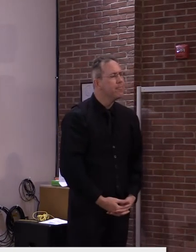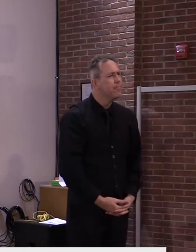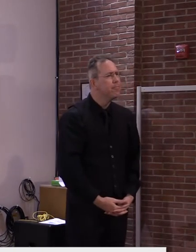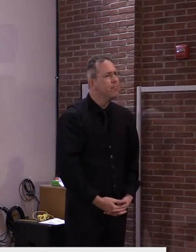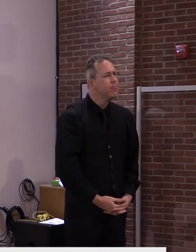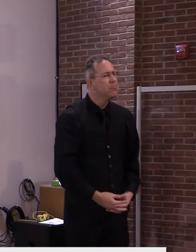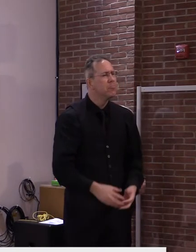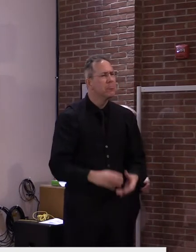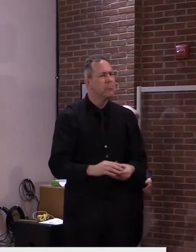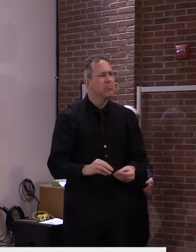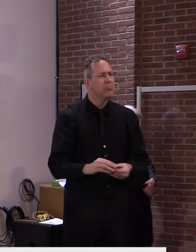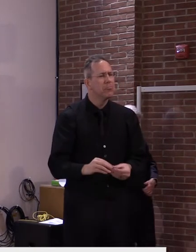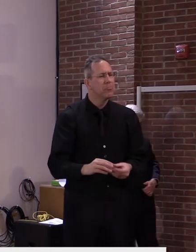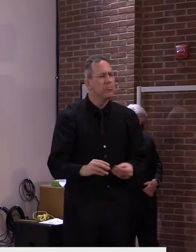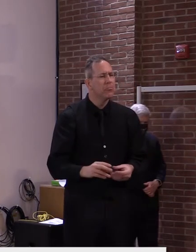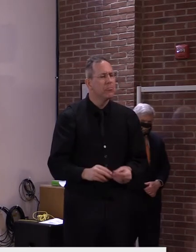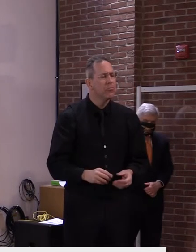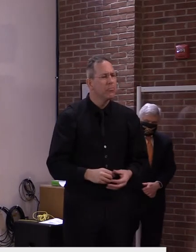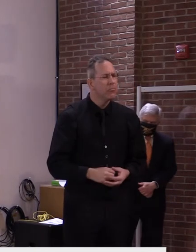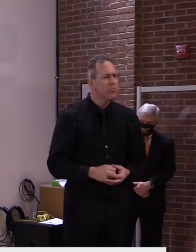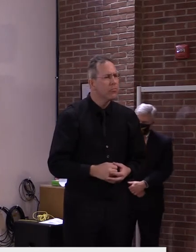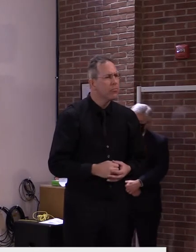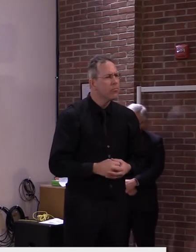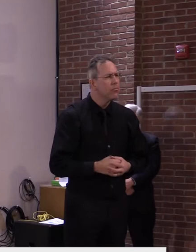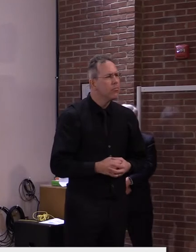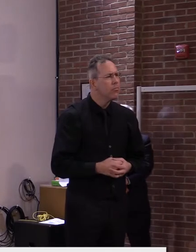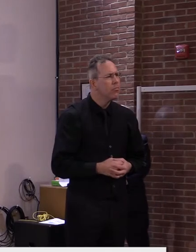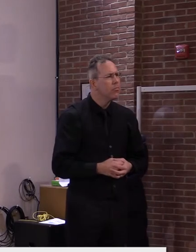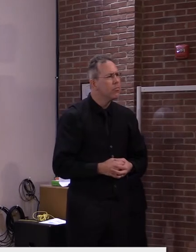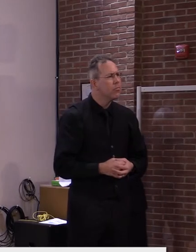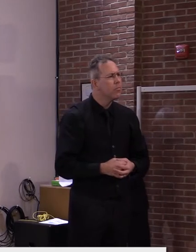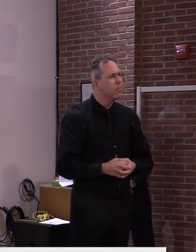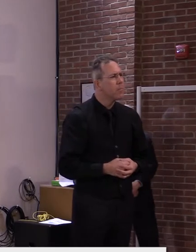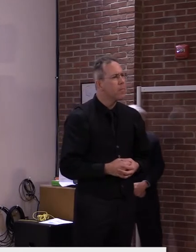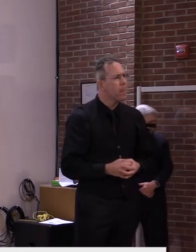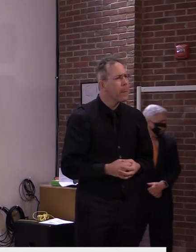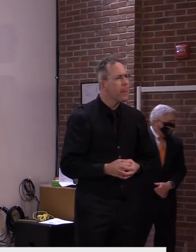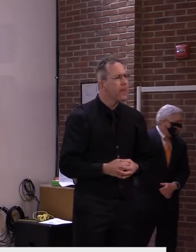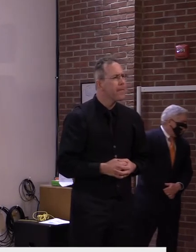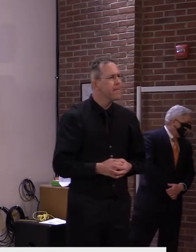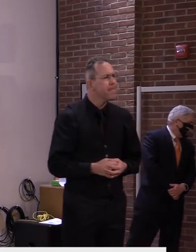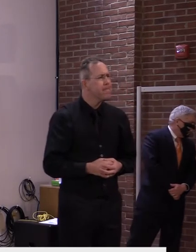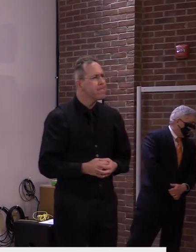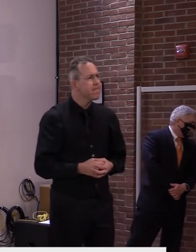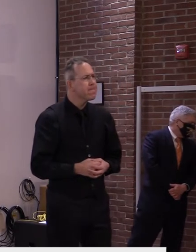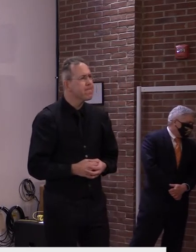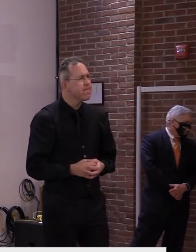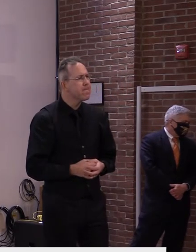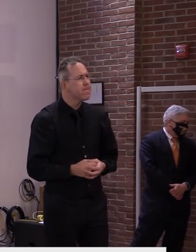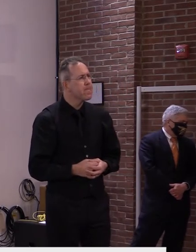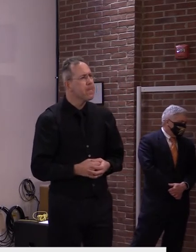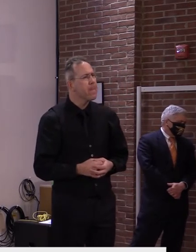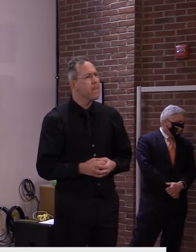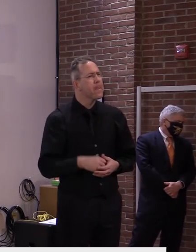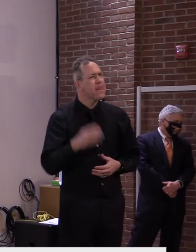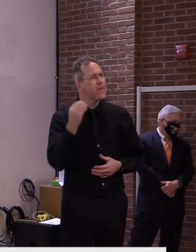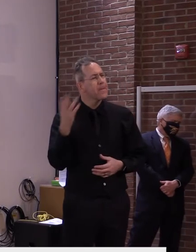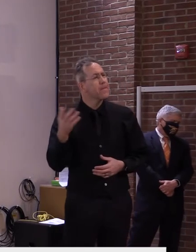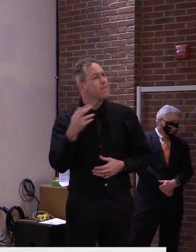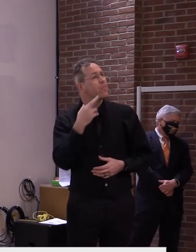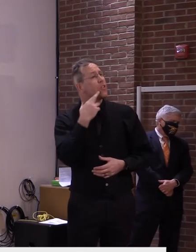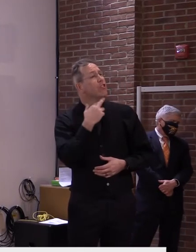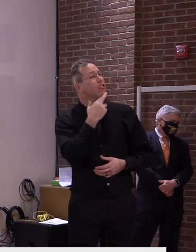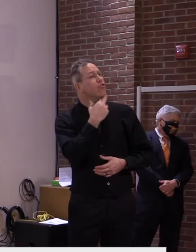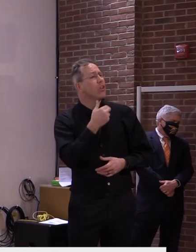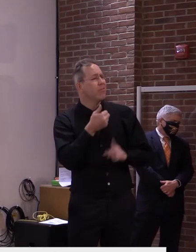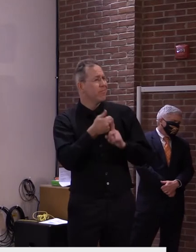I write a lot about restaurants, and obviously they're struggling these days, and I wonder if somebody could talk a little